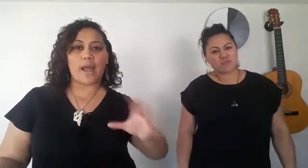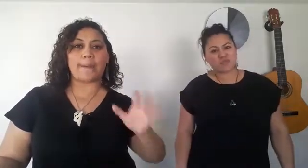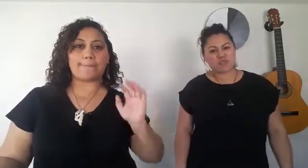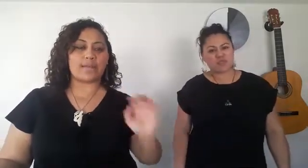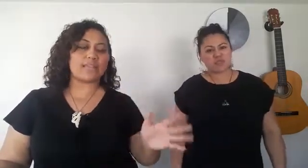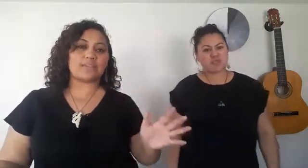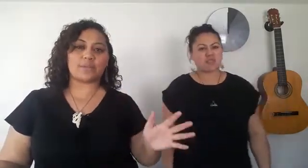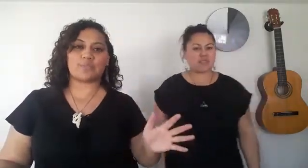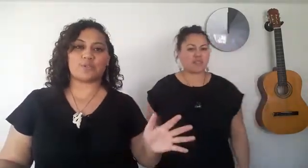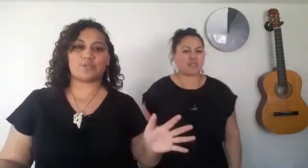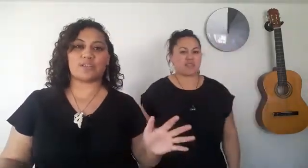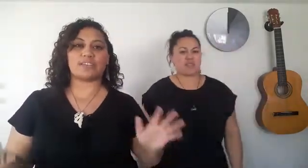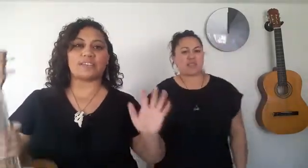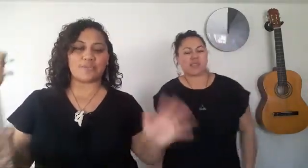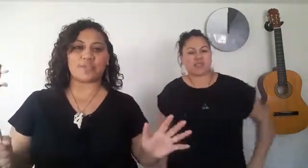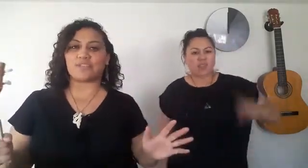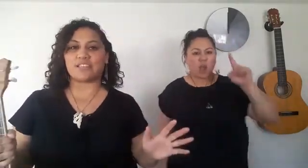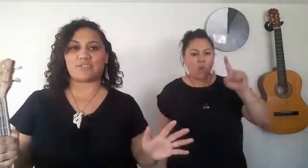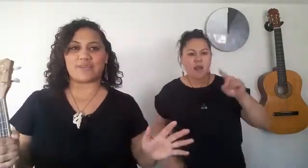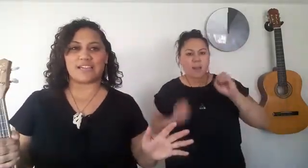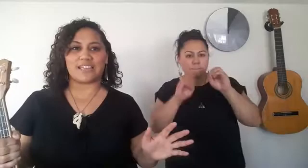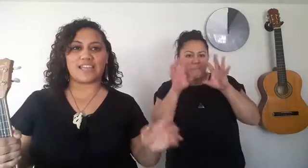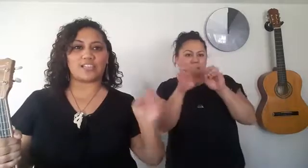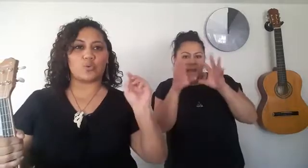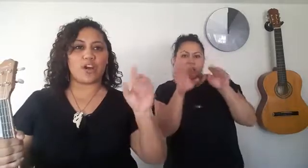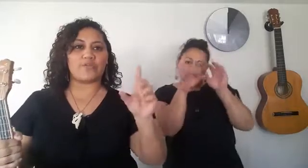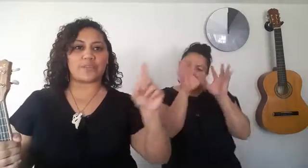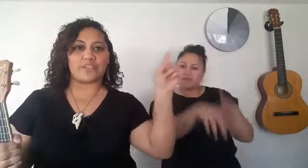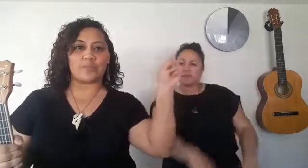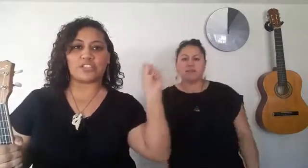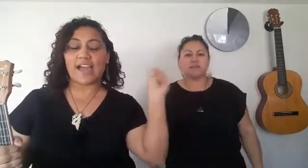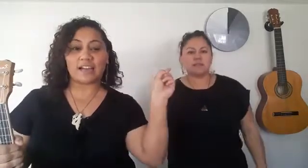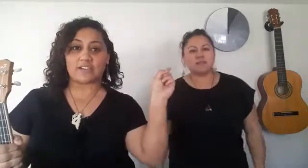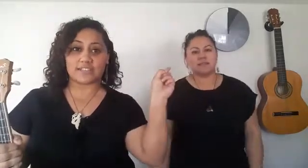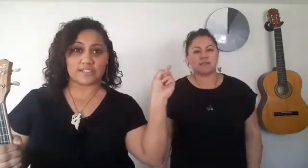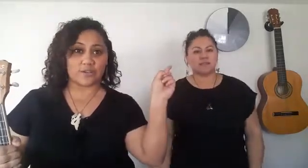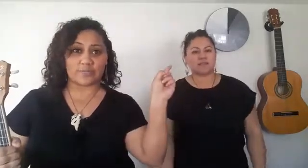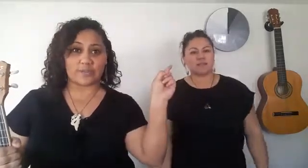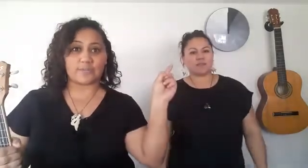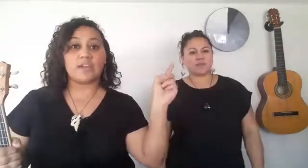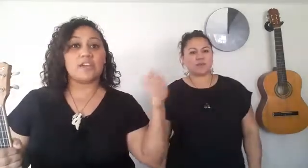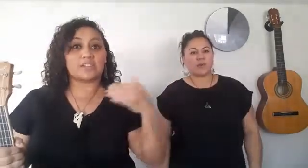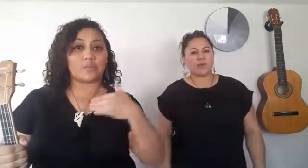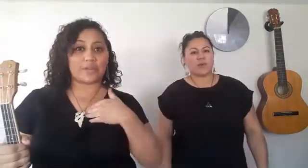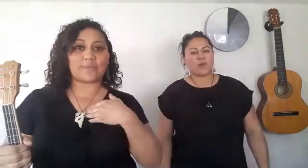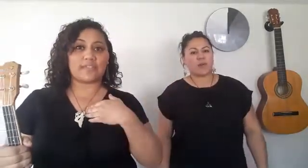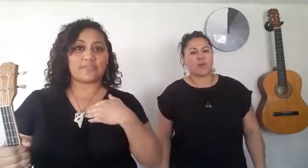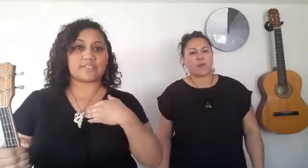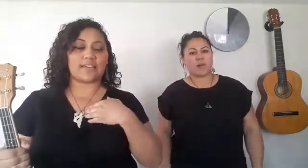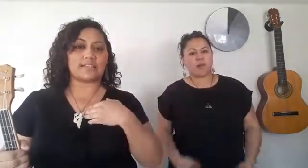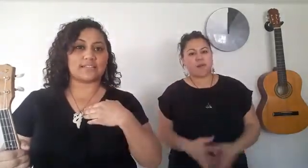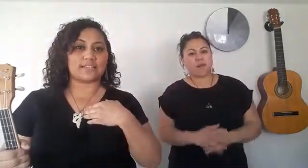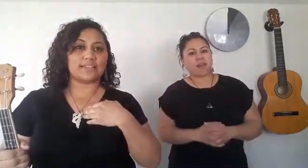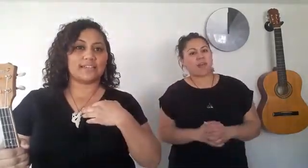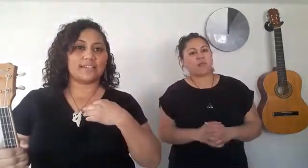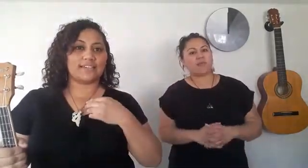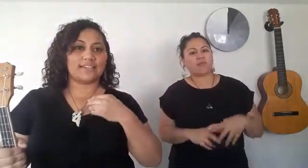1 million people doing something with Te Reo Māori at 12 p.m, which our clock says 12 p.m, so we believe it's counted. Yeah, we're rolling